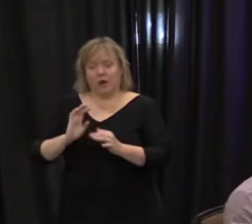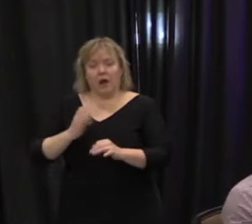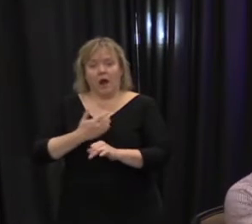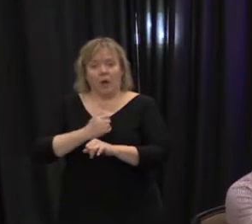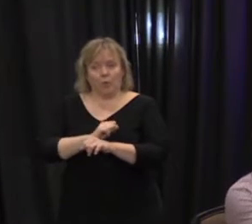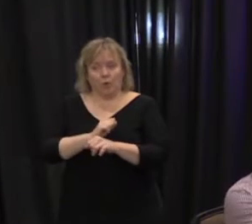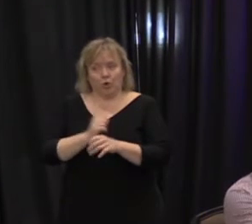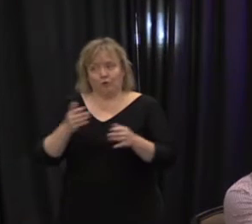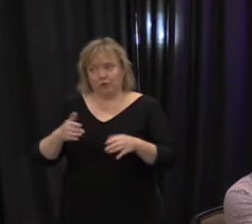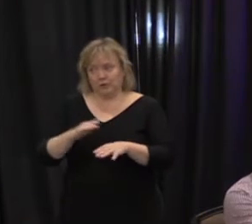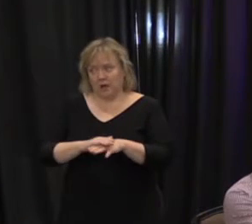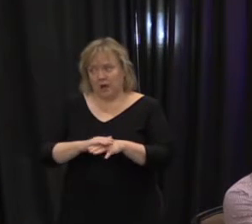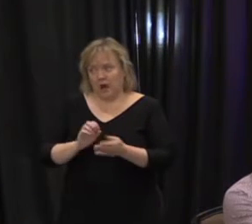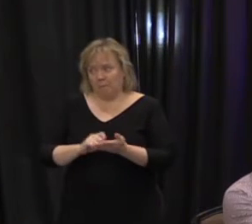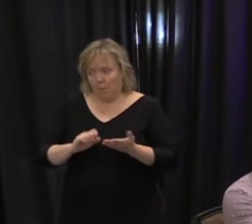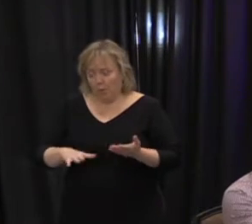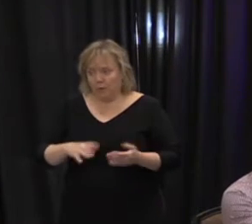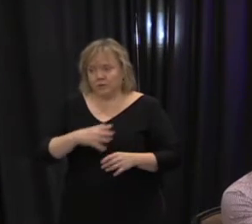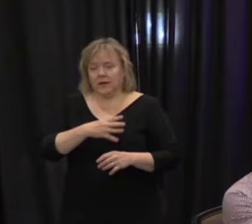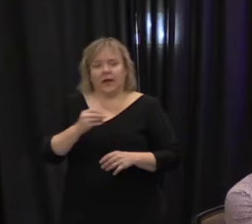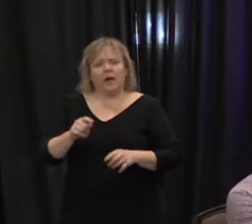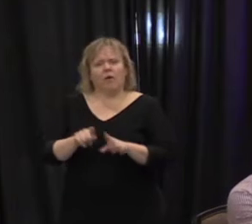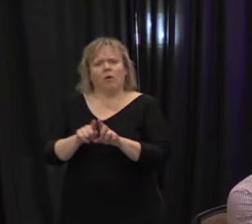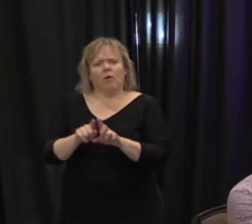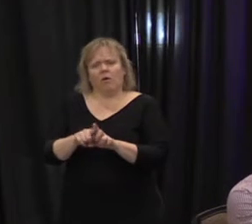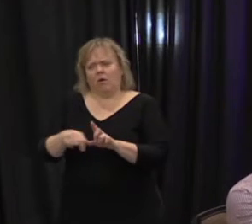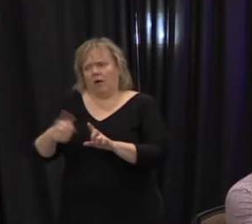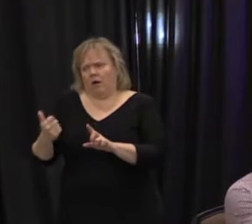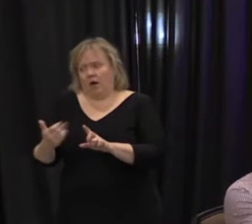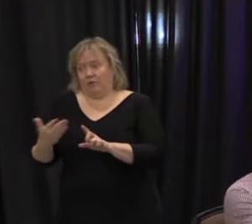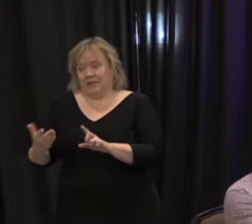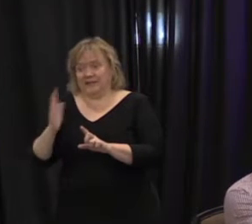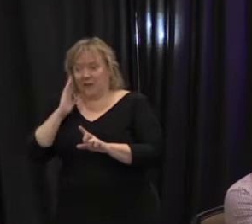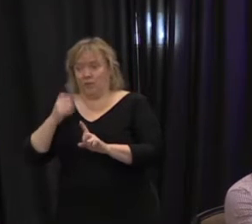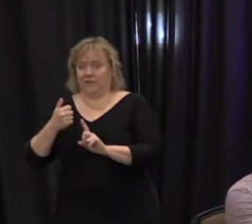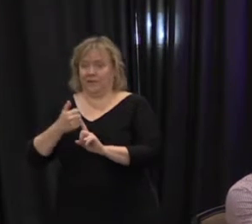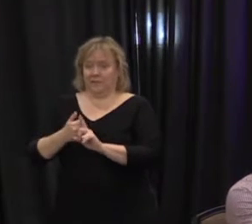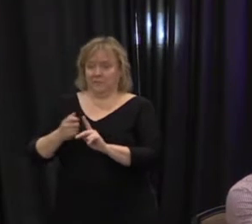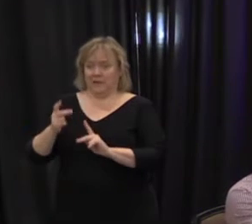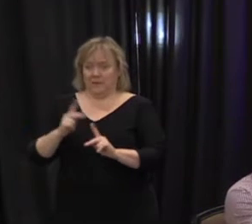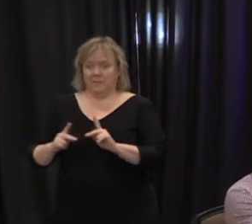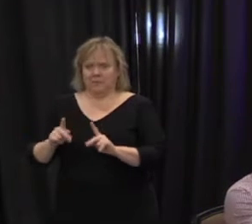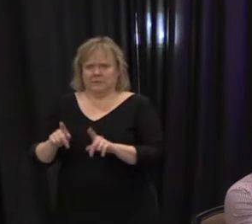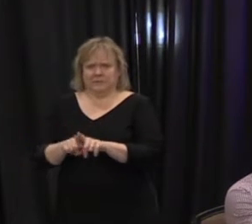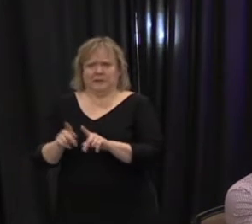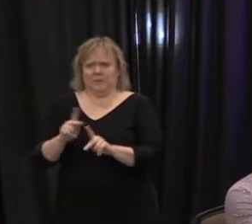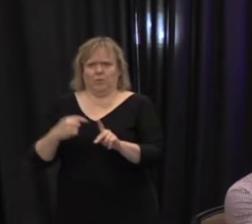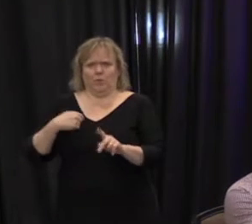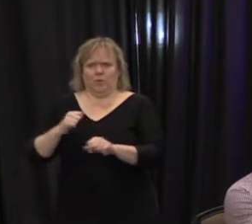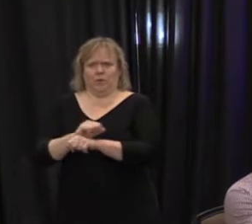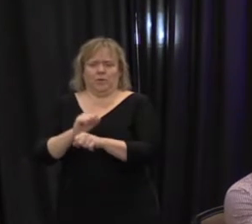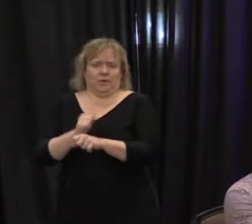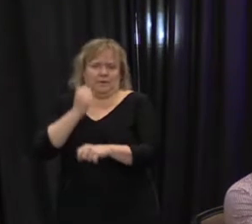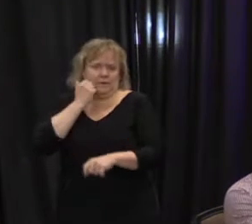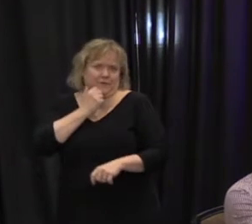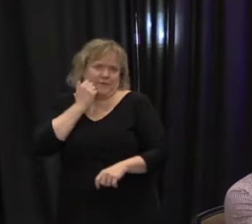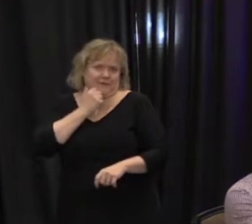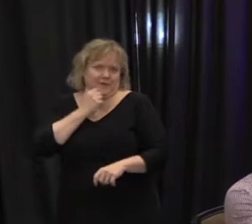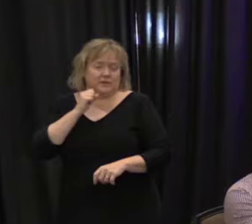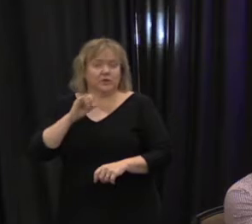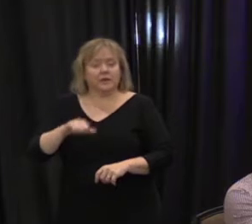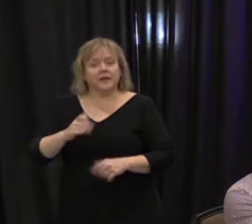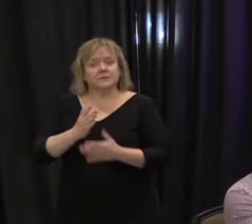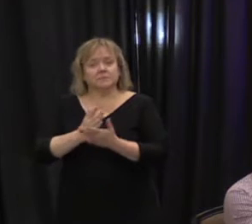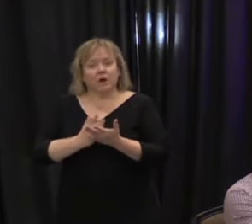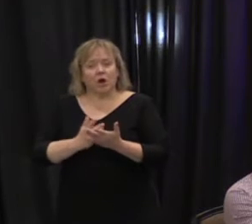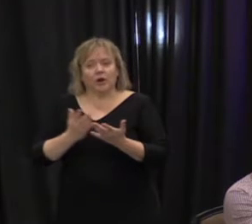around abortion and, you know, a bunch of other issues that impact the lives of folks that we work with every single day. And that is part of taking